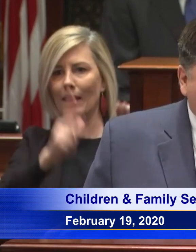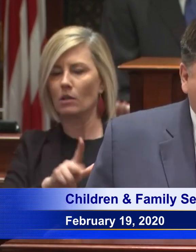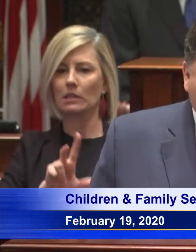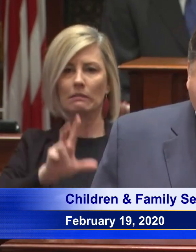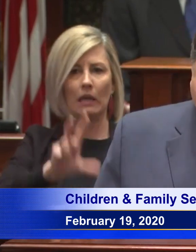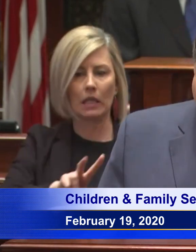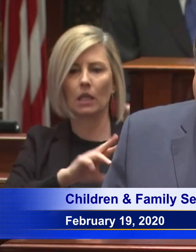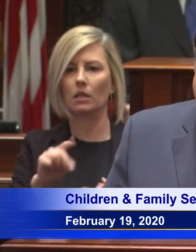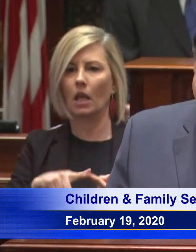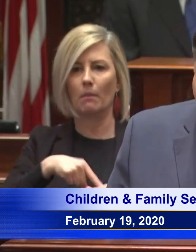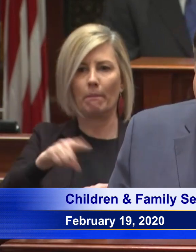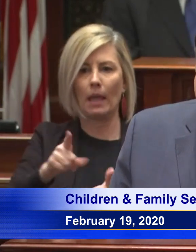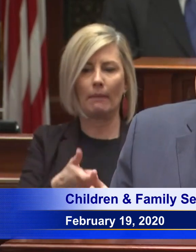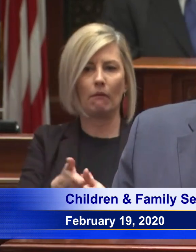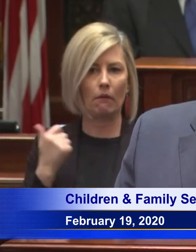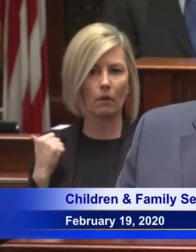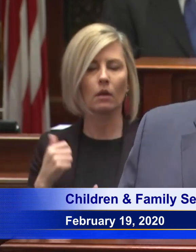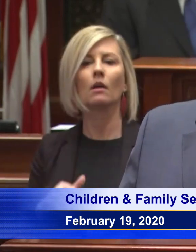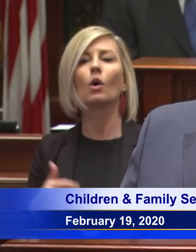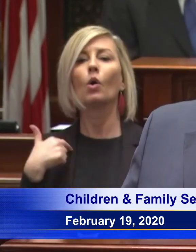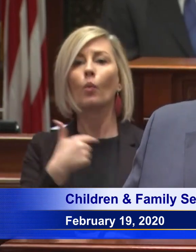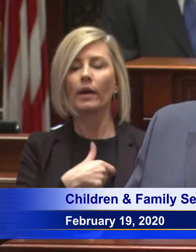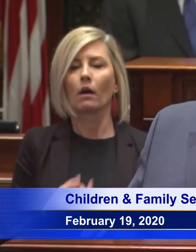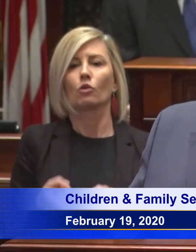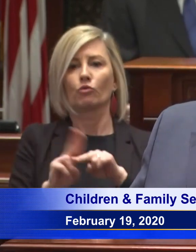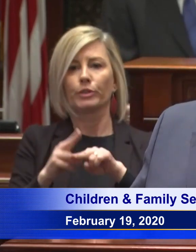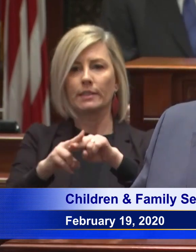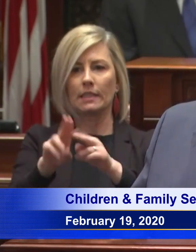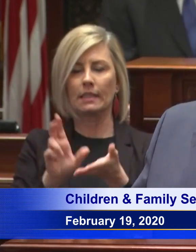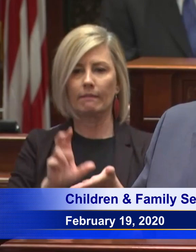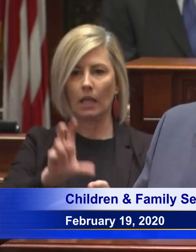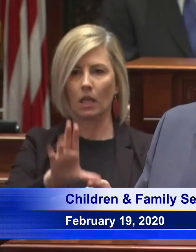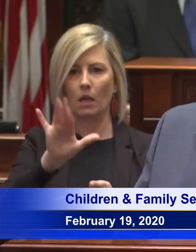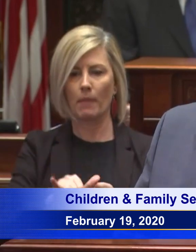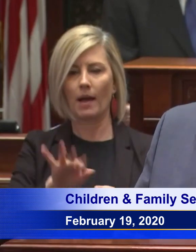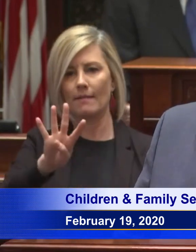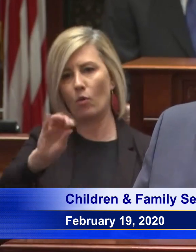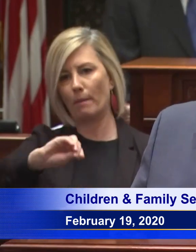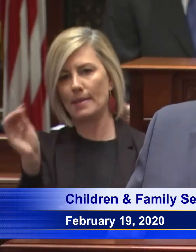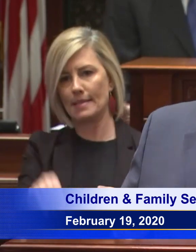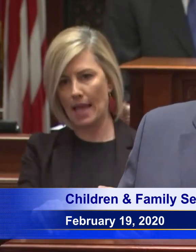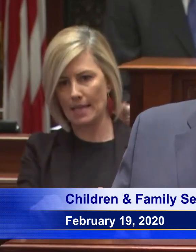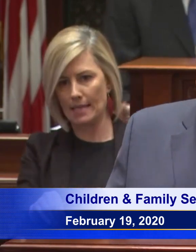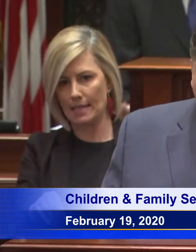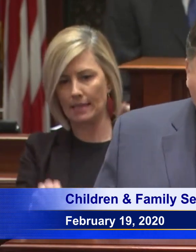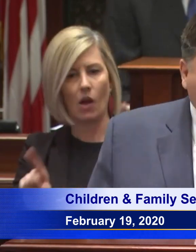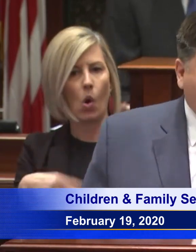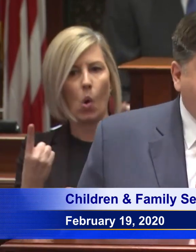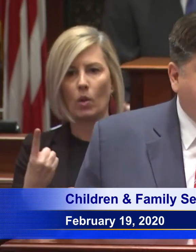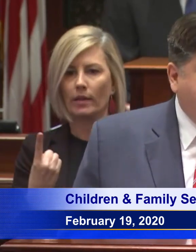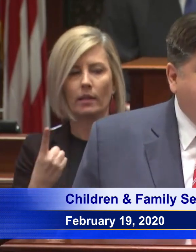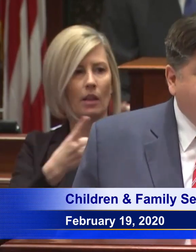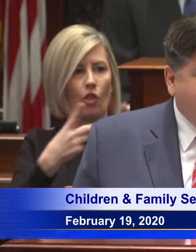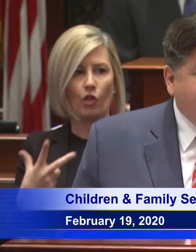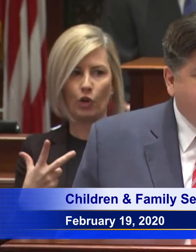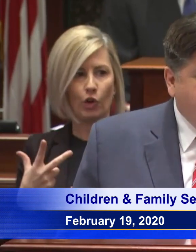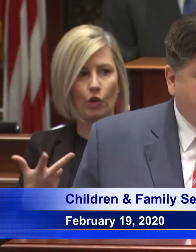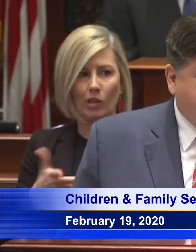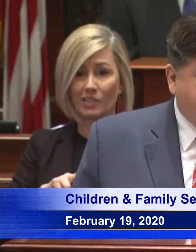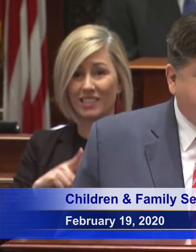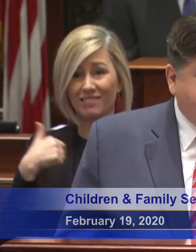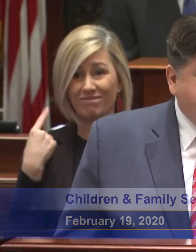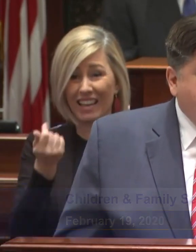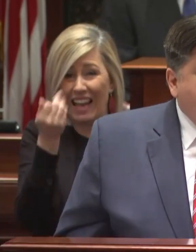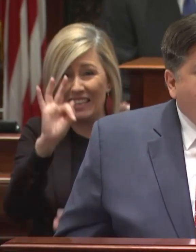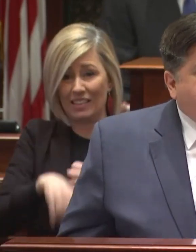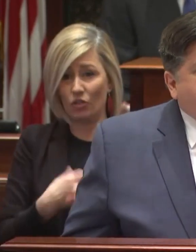funding and payment delays, we are increasing funding by nearly 4%, only the third increase in 19